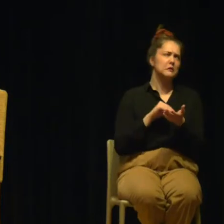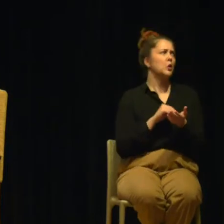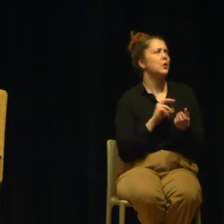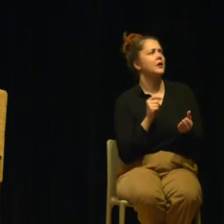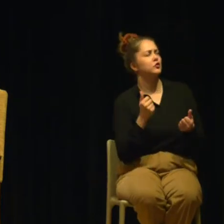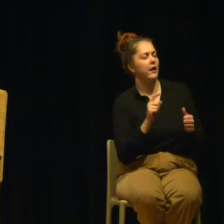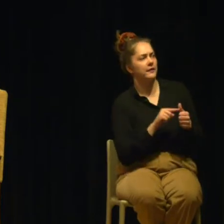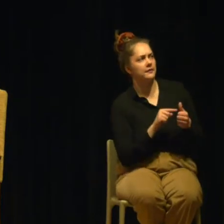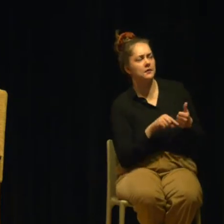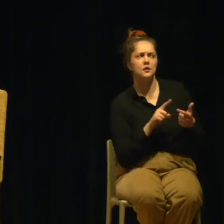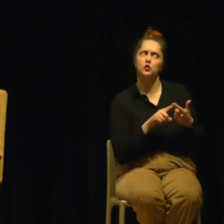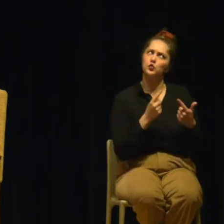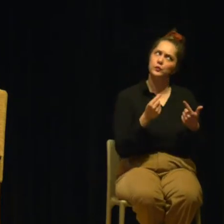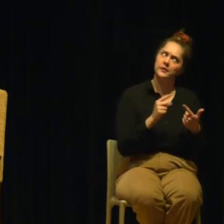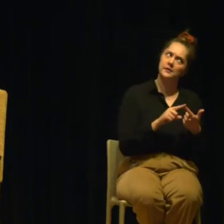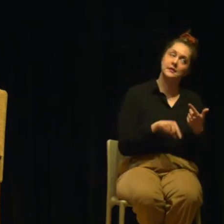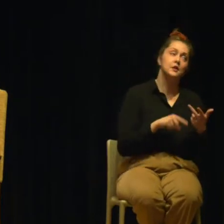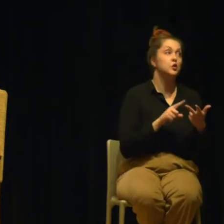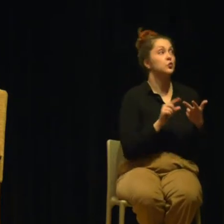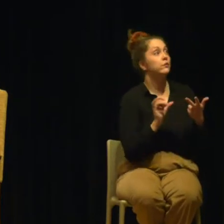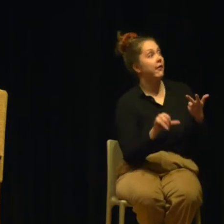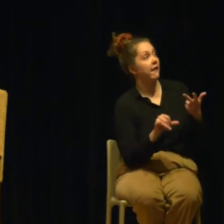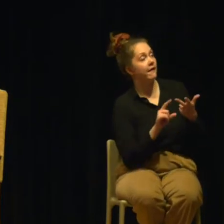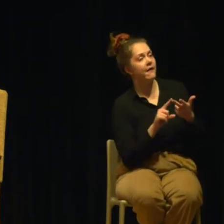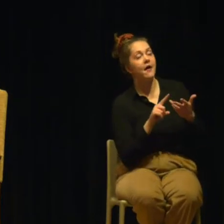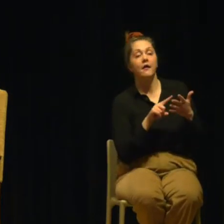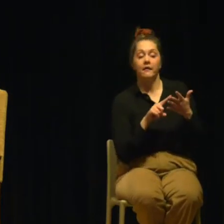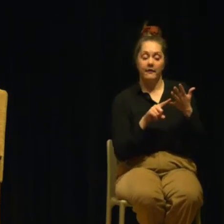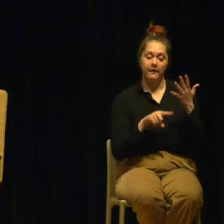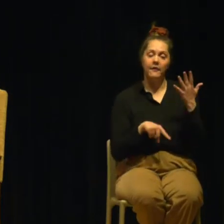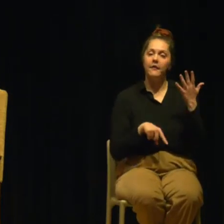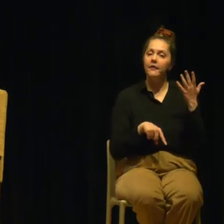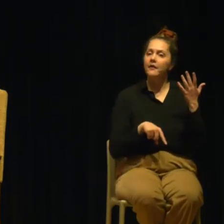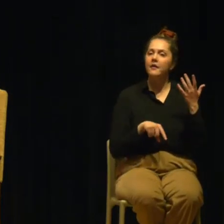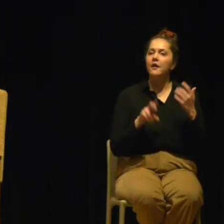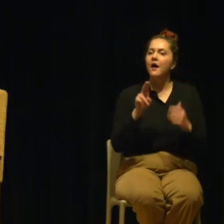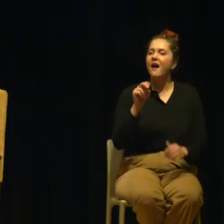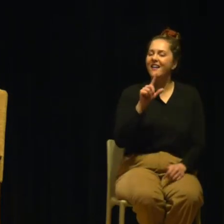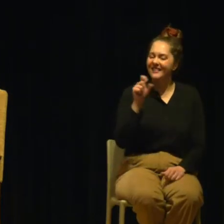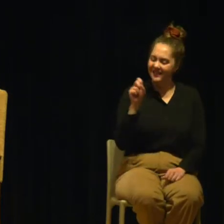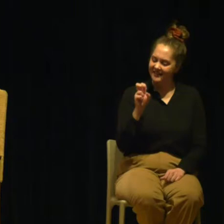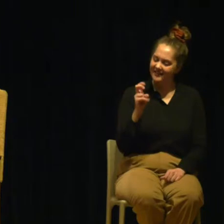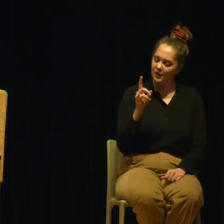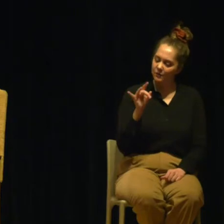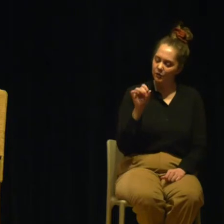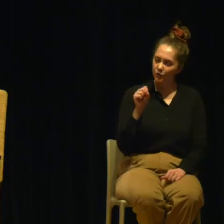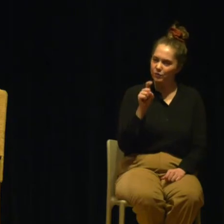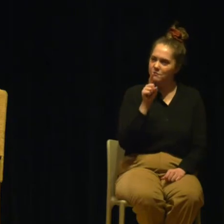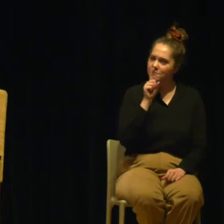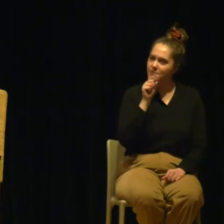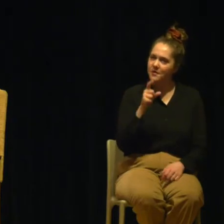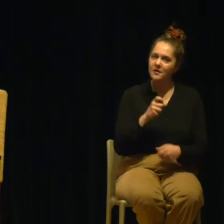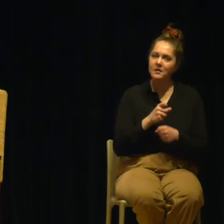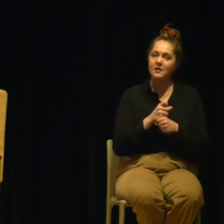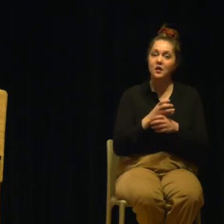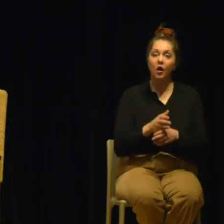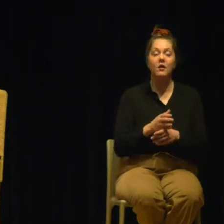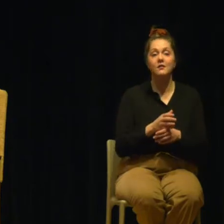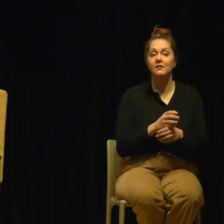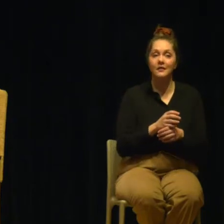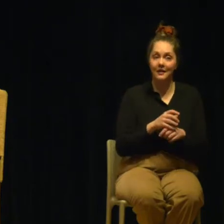try this, do that. And by the time, unless the endometriosis is really resulting in